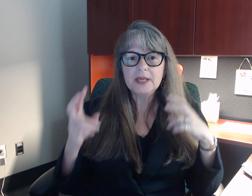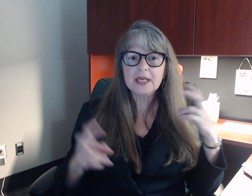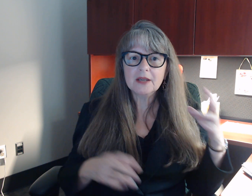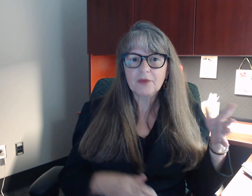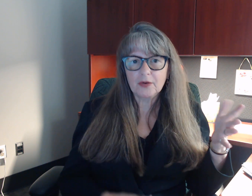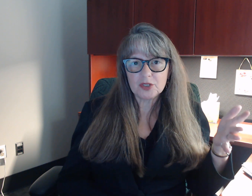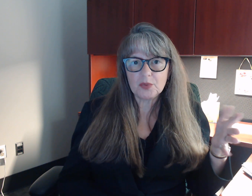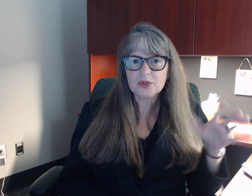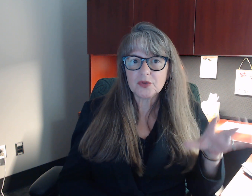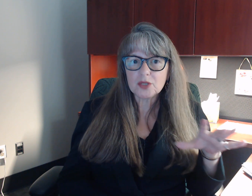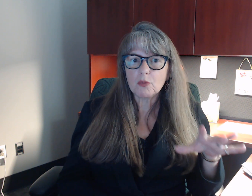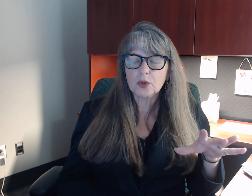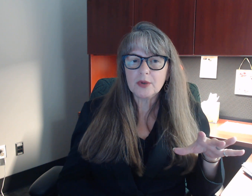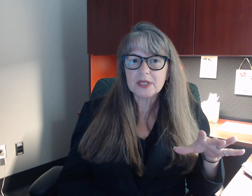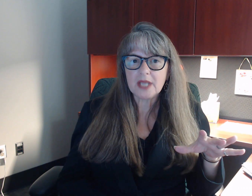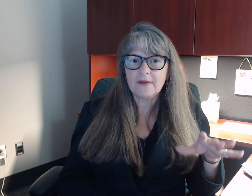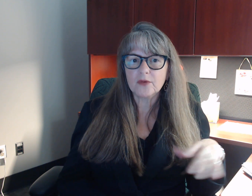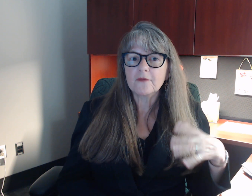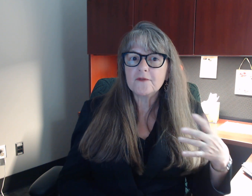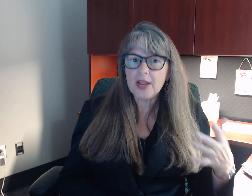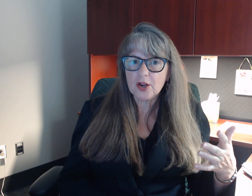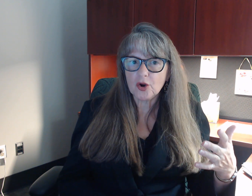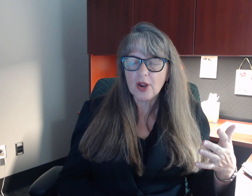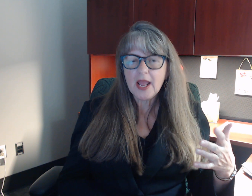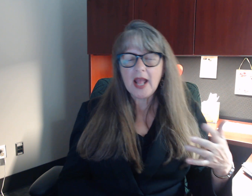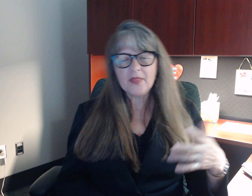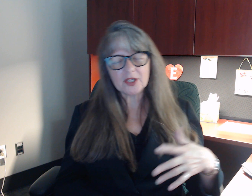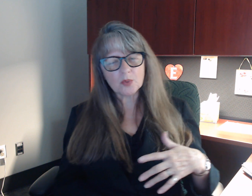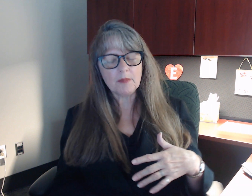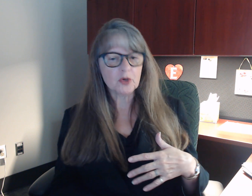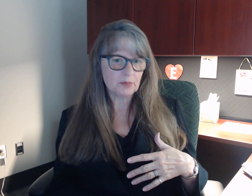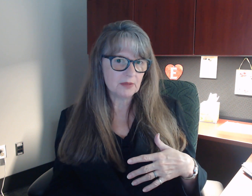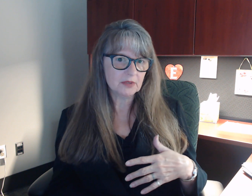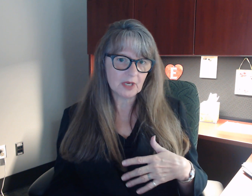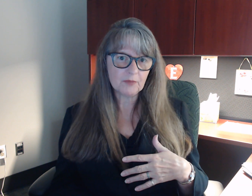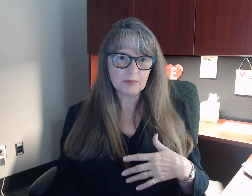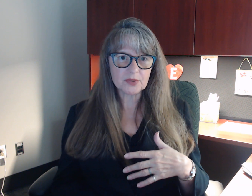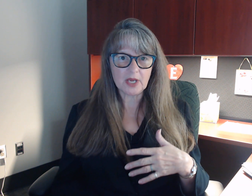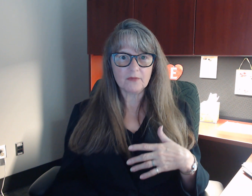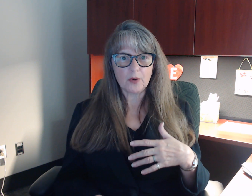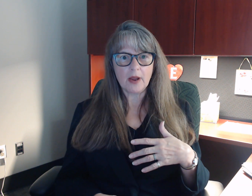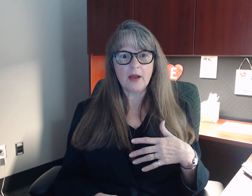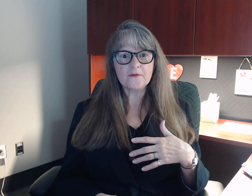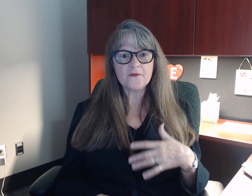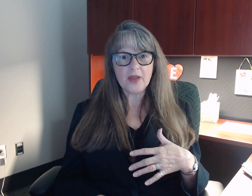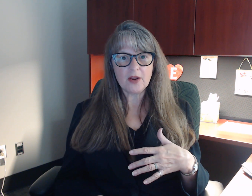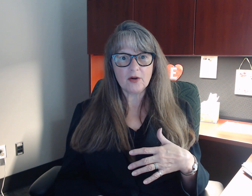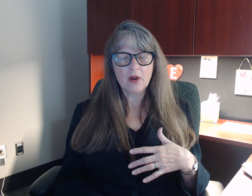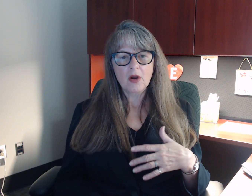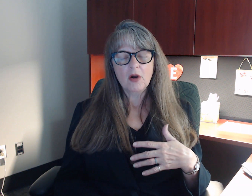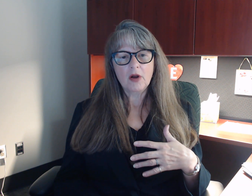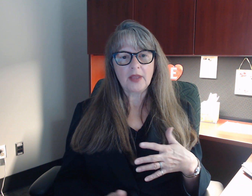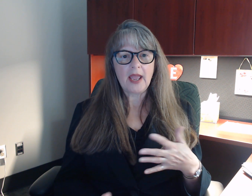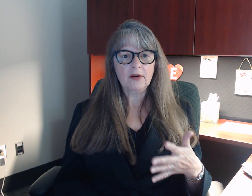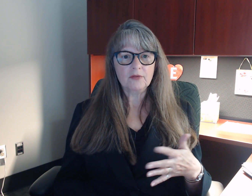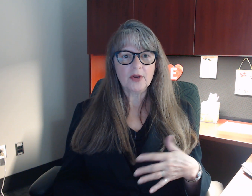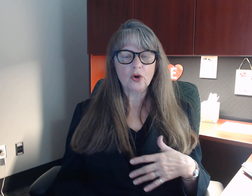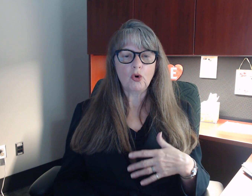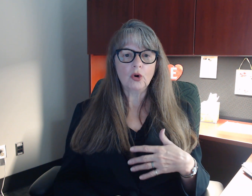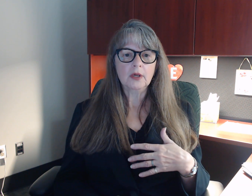big Ferris wheel. So that's what we're going to sign for fair, and that's what most deaf people sign for fair, the county fair, or